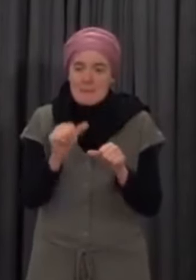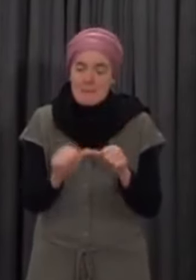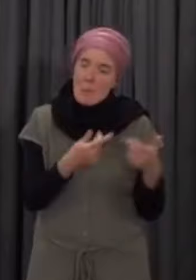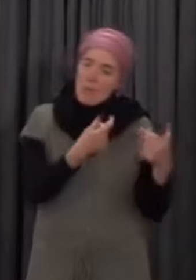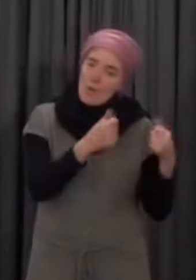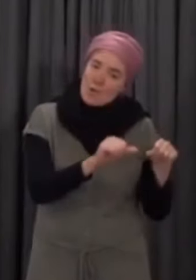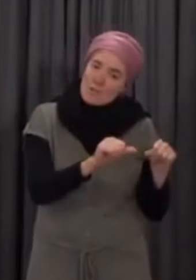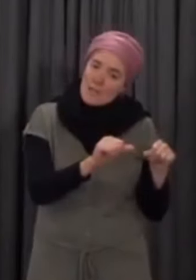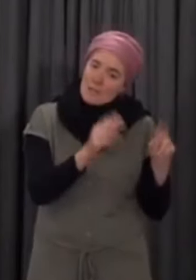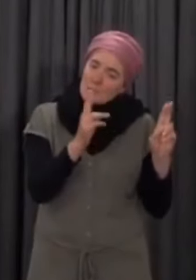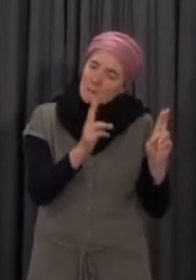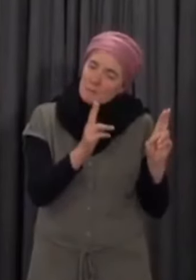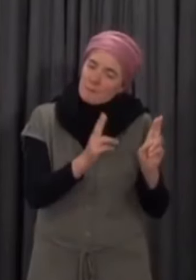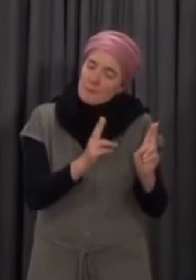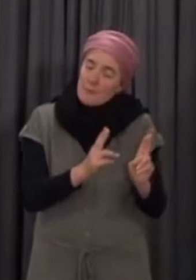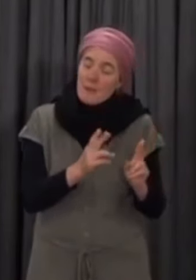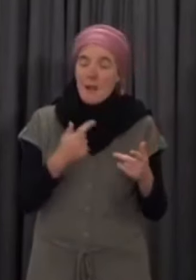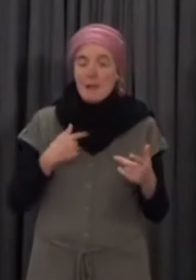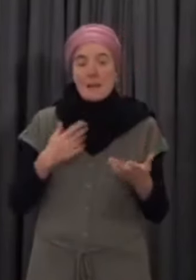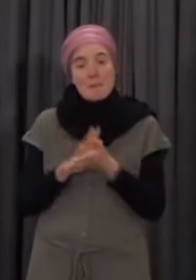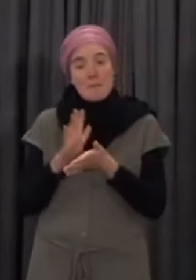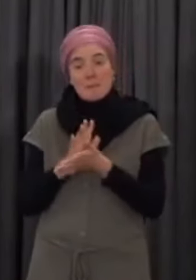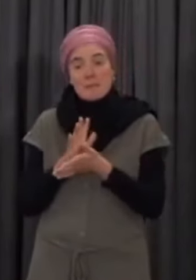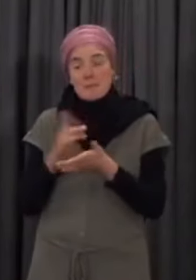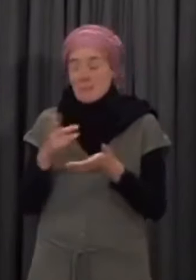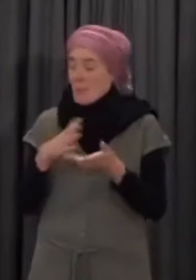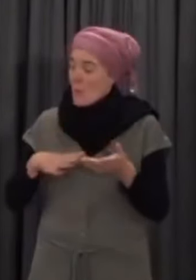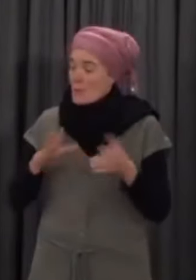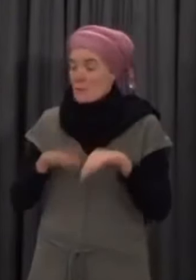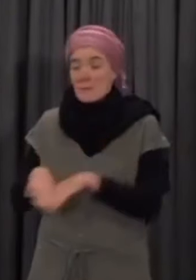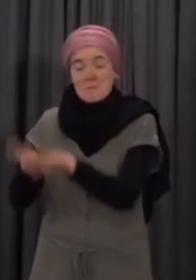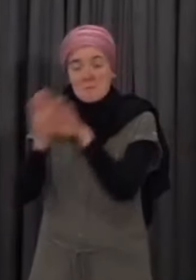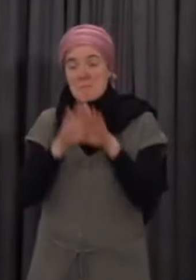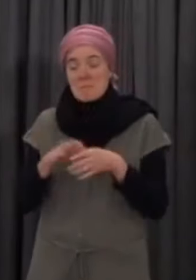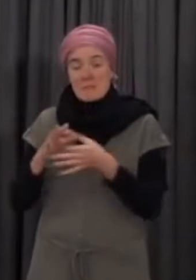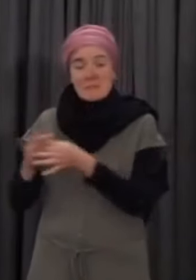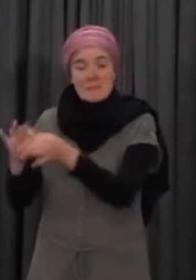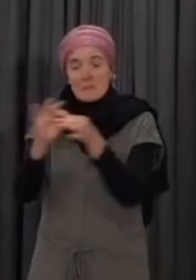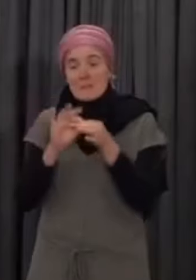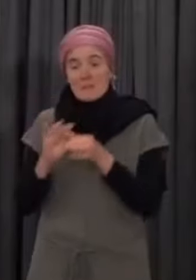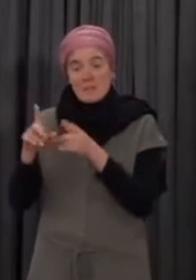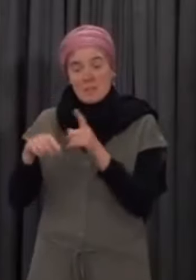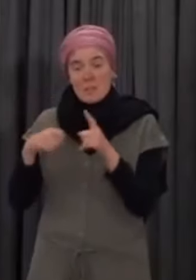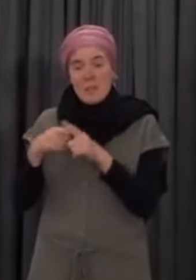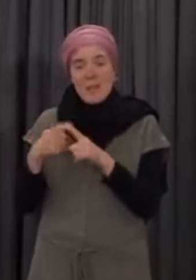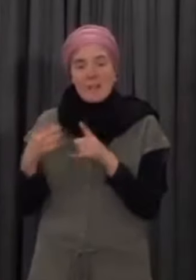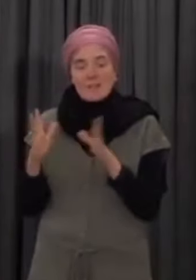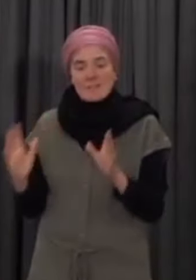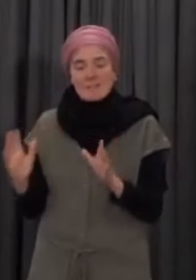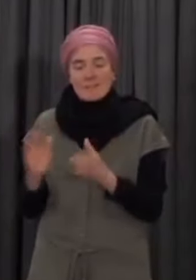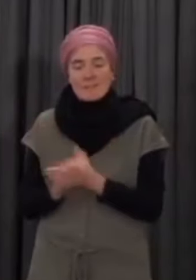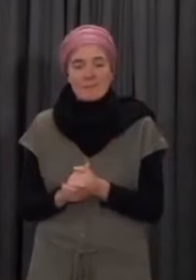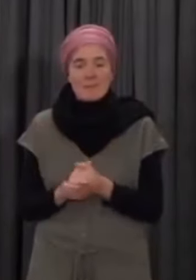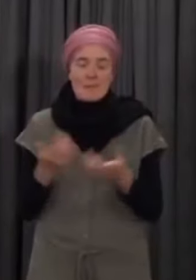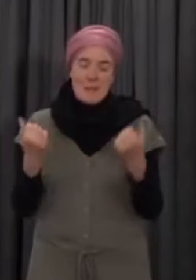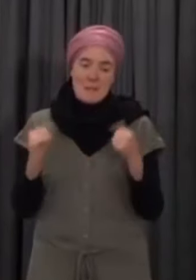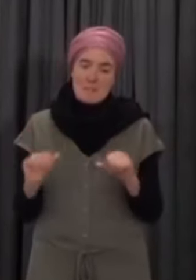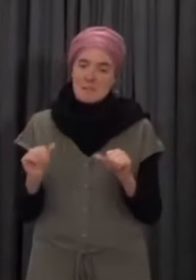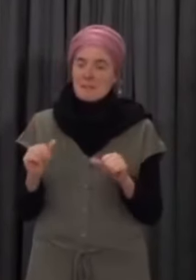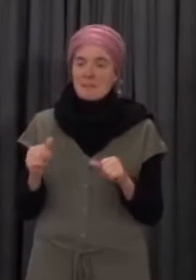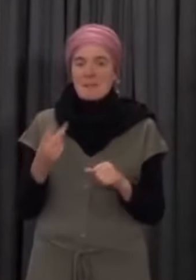want a UK-wide approach. But 20 years into devolution, surely nobody should be surprised if governments